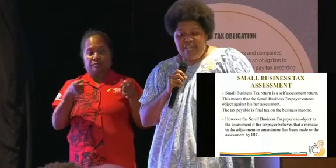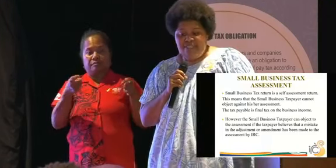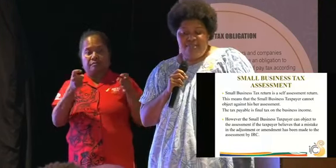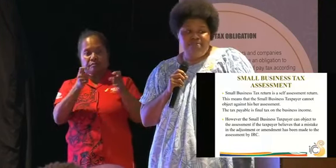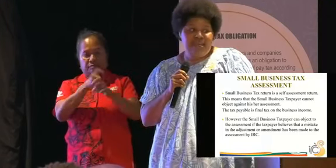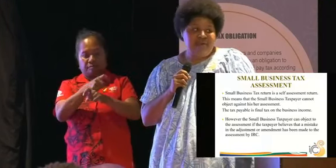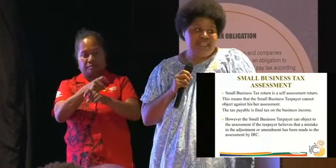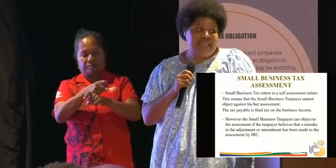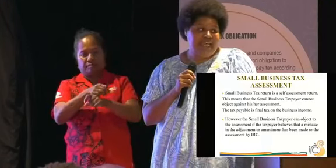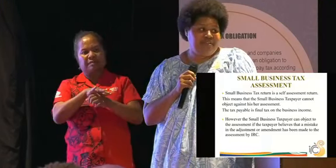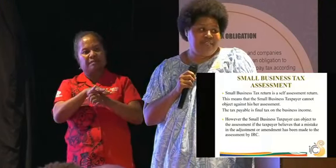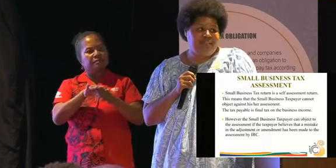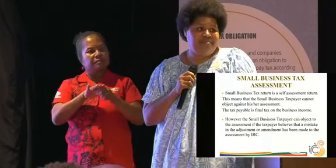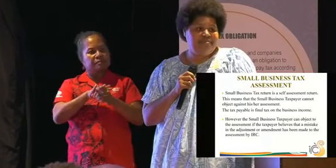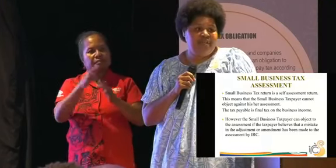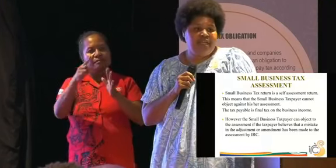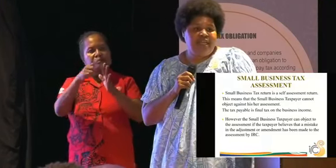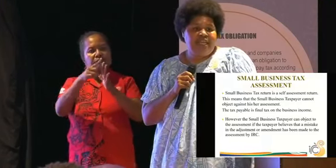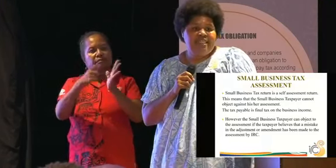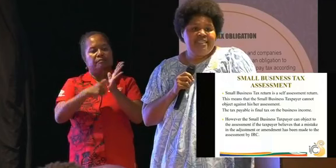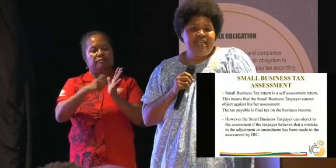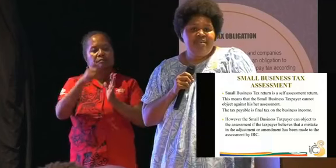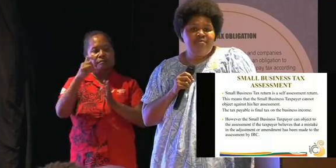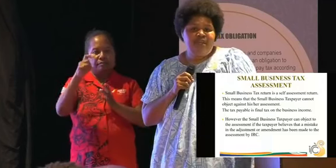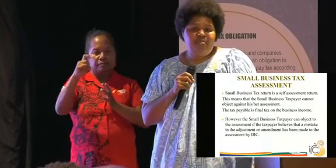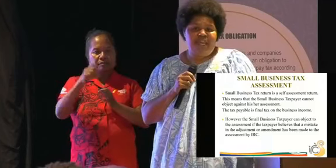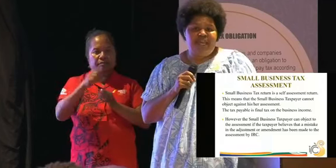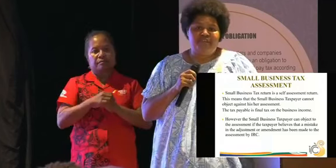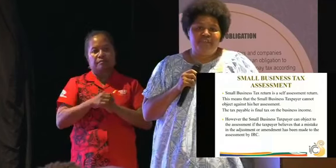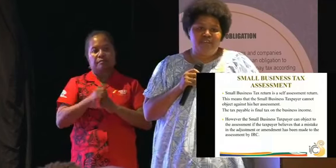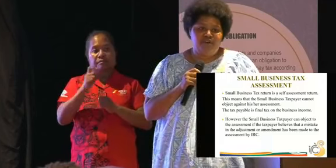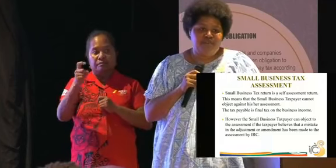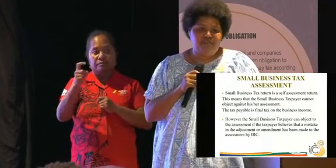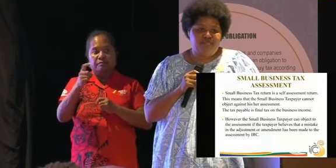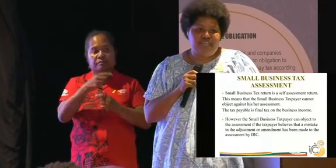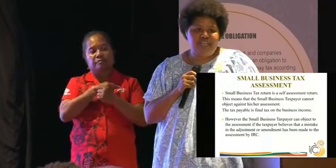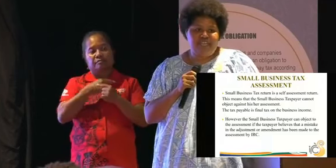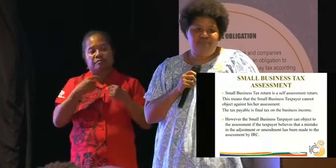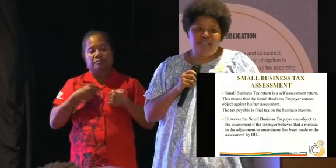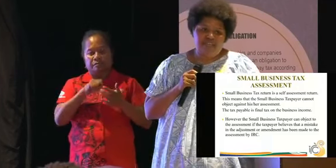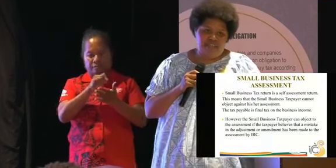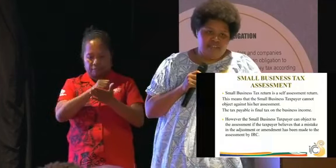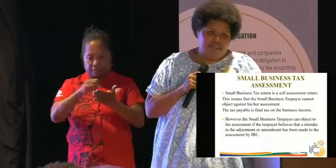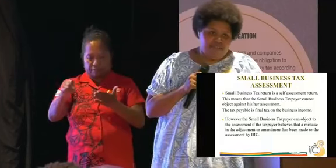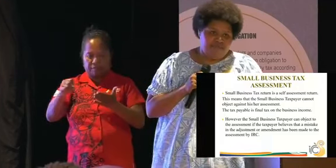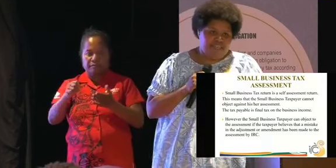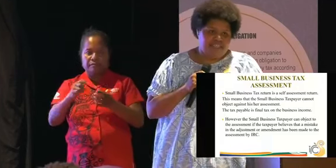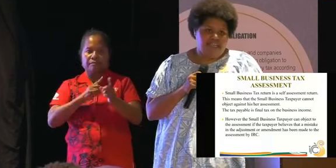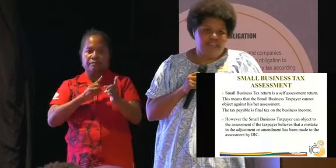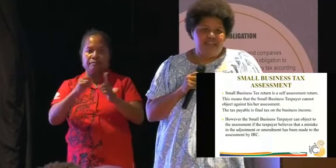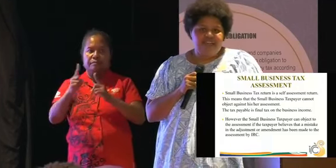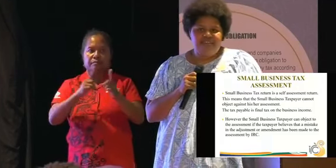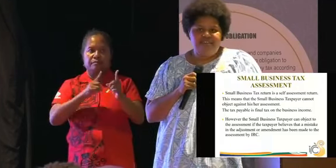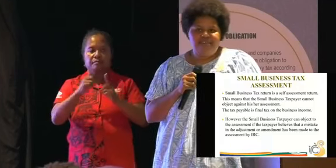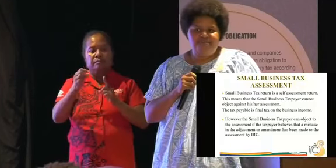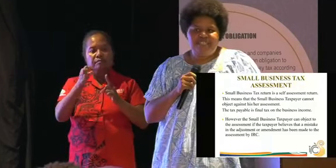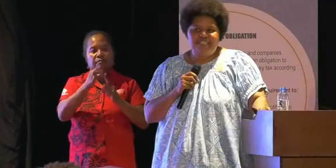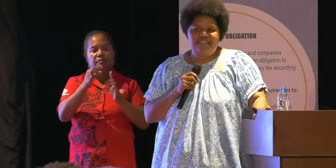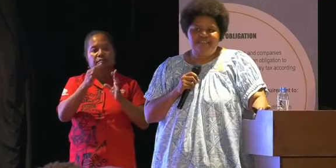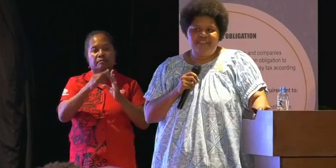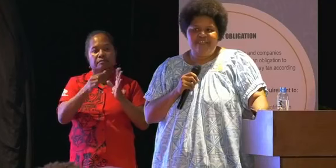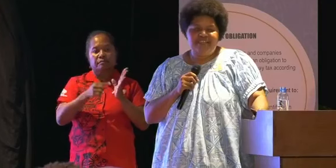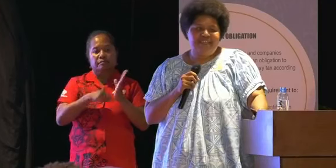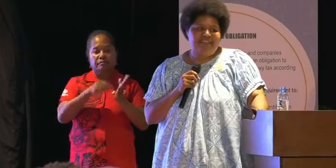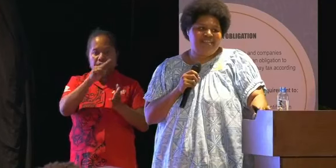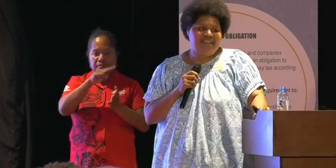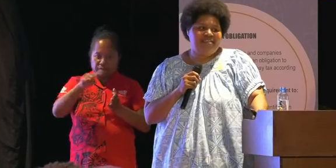amendment has been made by the IRC. Let's say if we were entering your information and we ticked